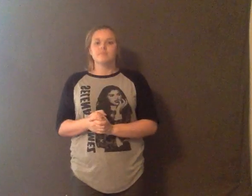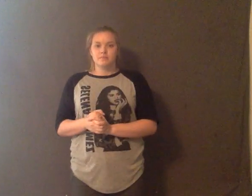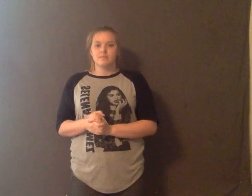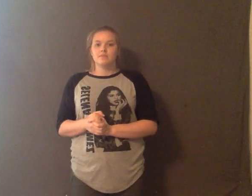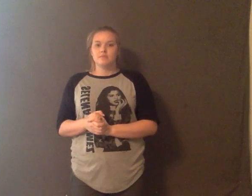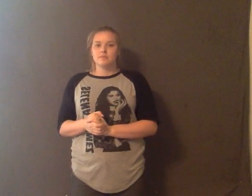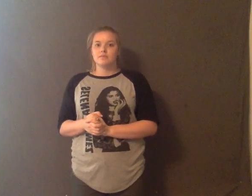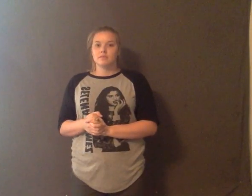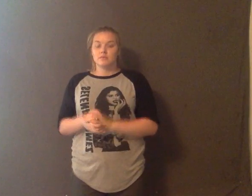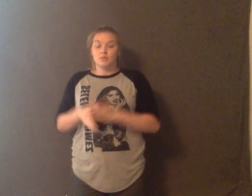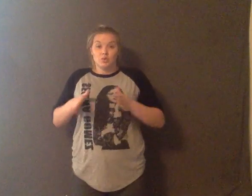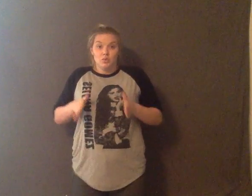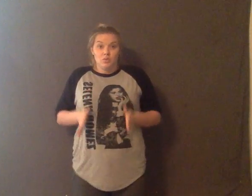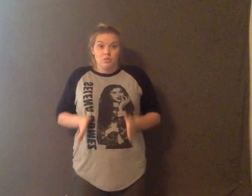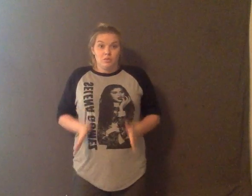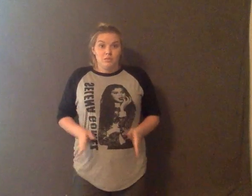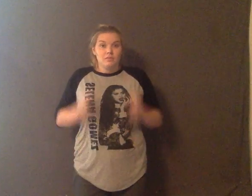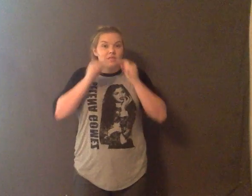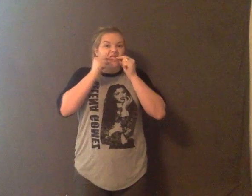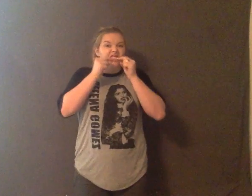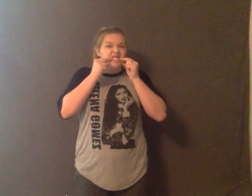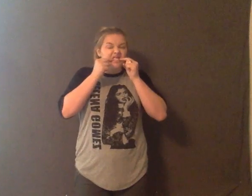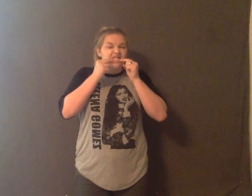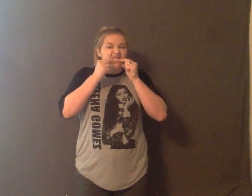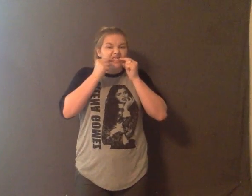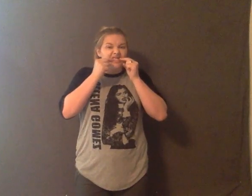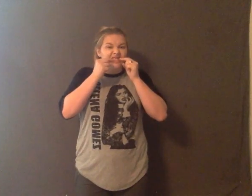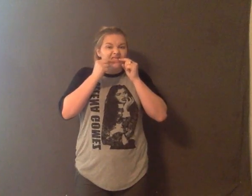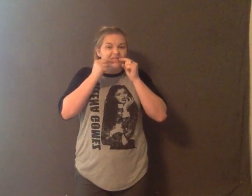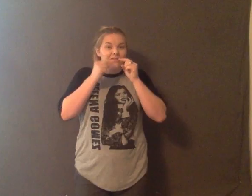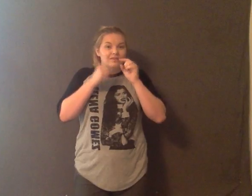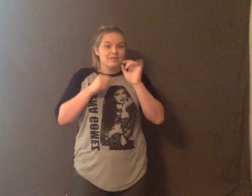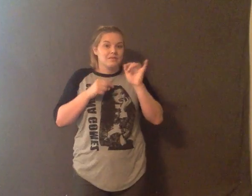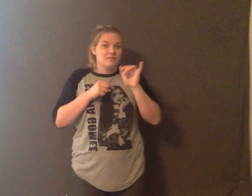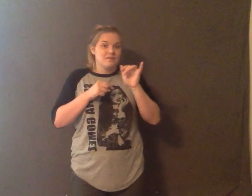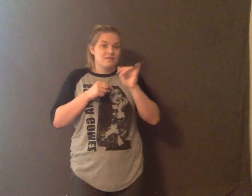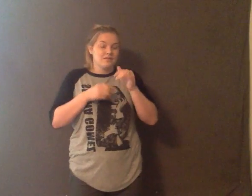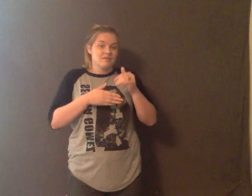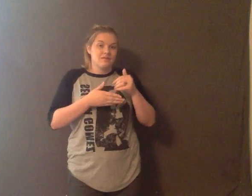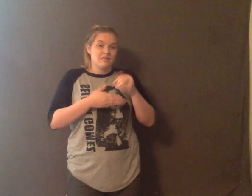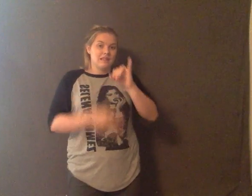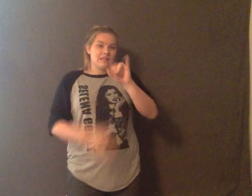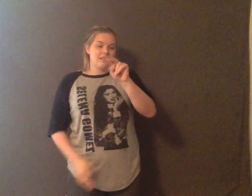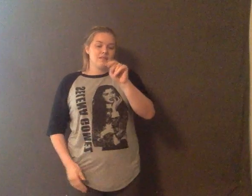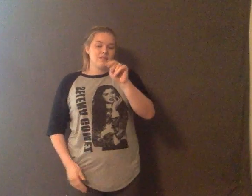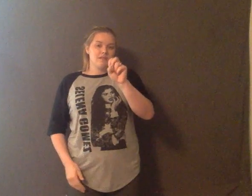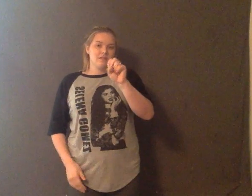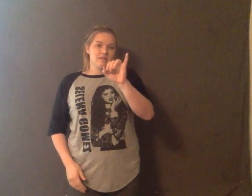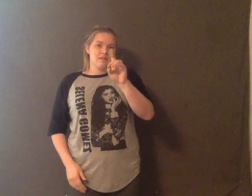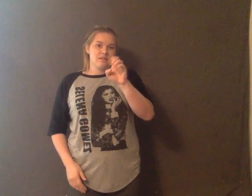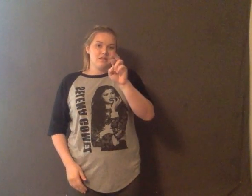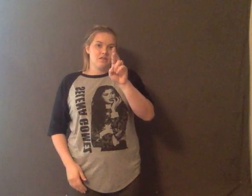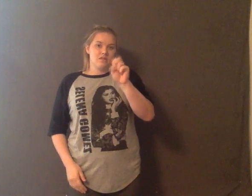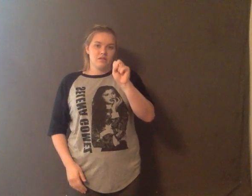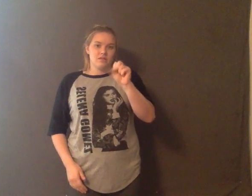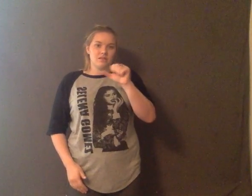really small and rounded and actually function like accessory incisors. They're utterly useless for ripping and tearing anything